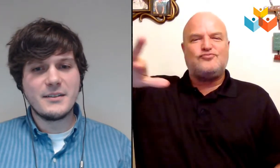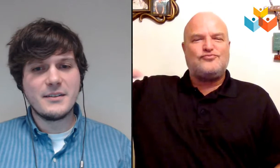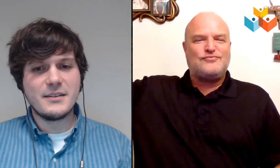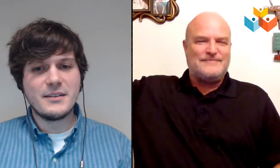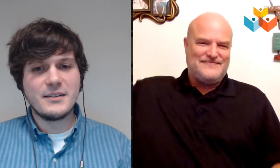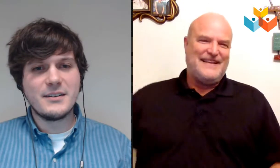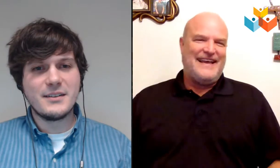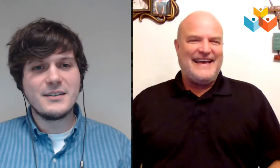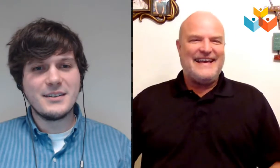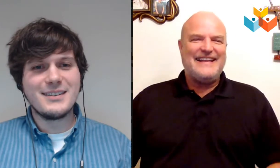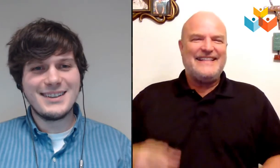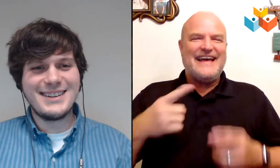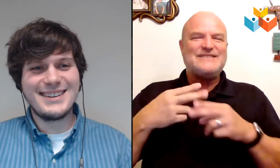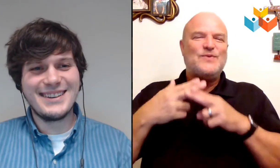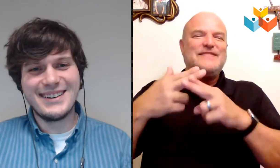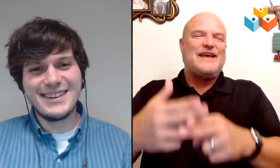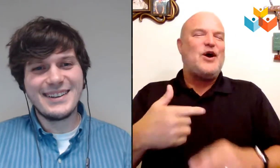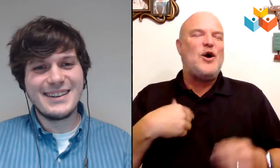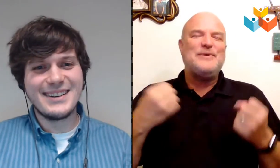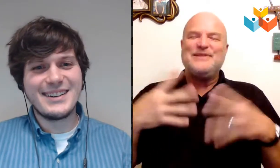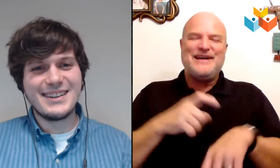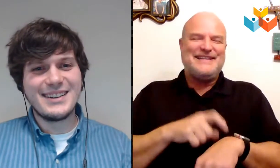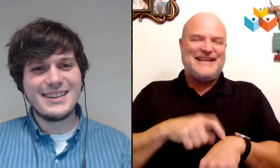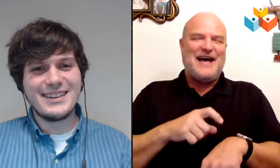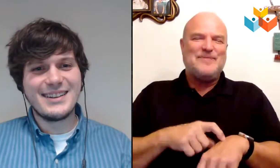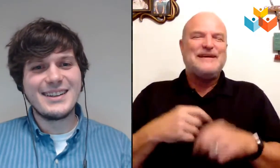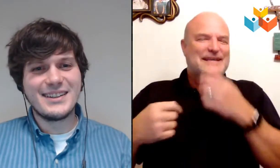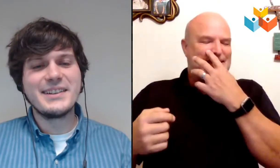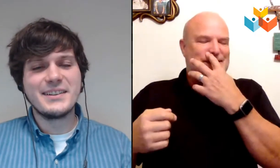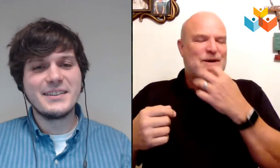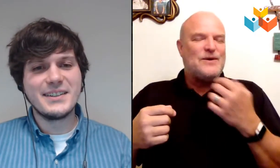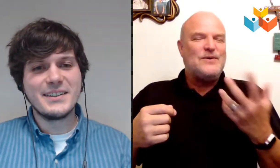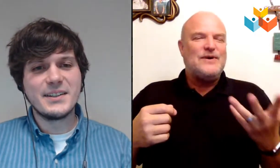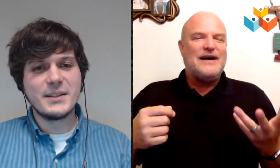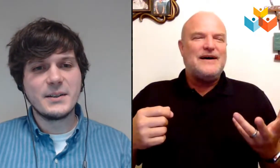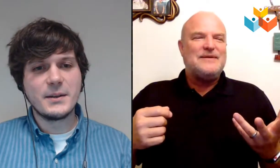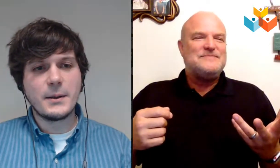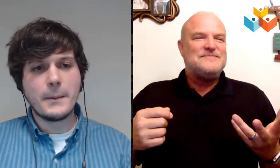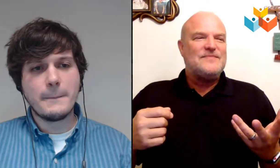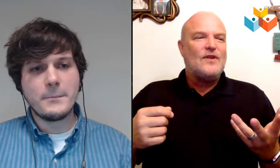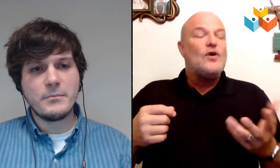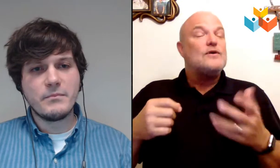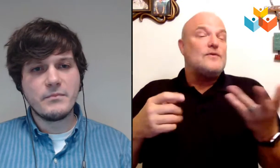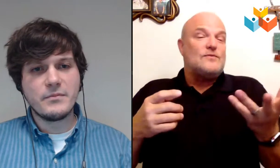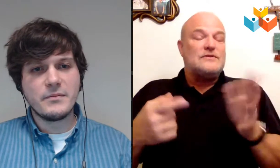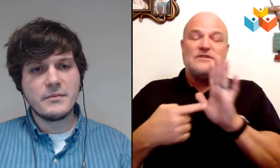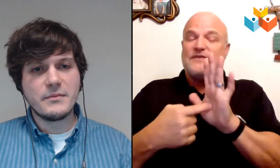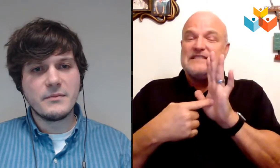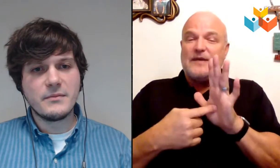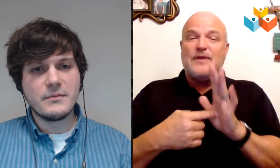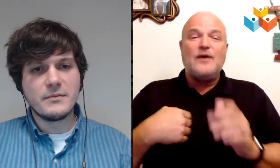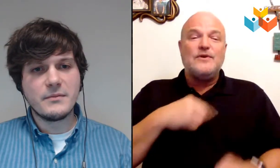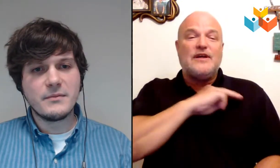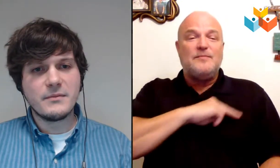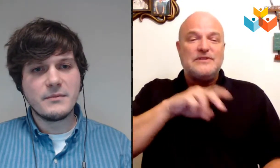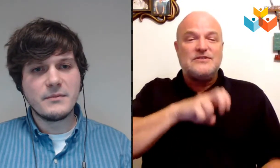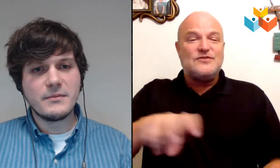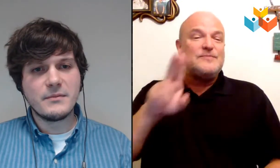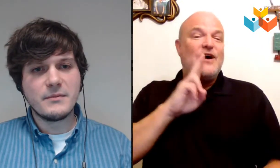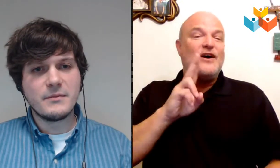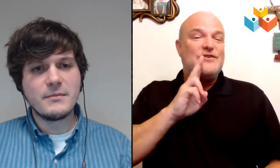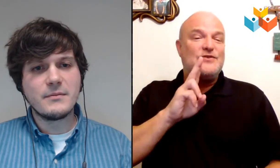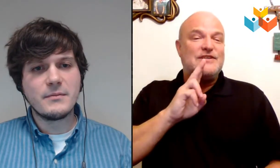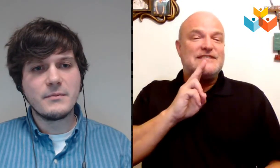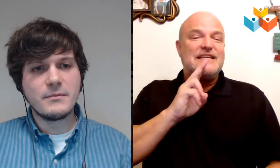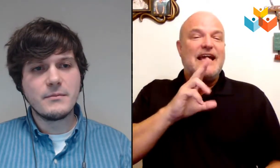SCH, and that's what they call me a lot of the time. So, just for example, I went on a mission